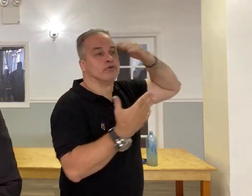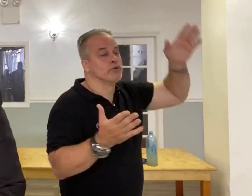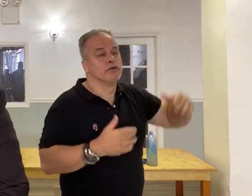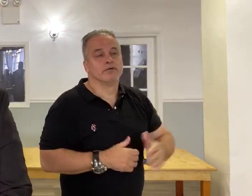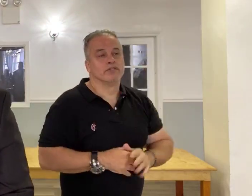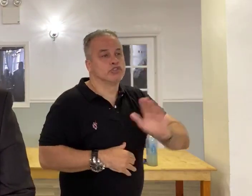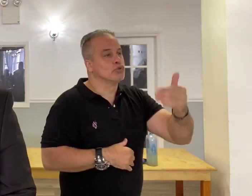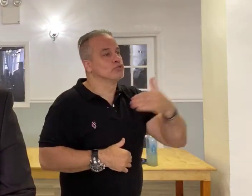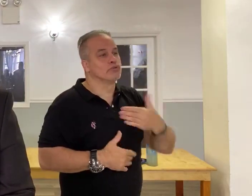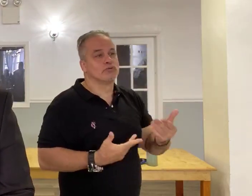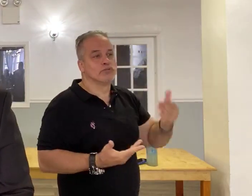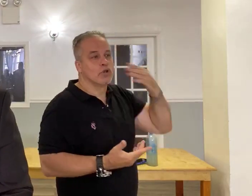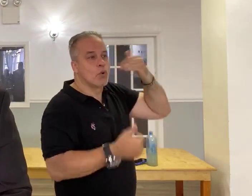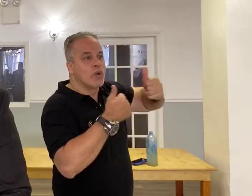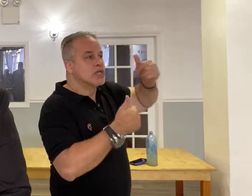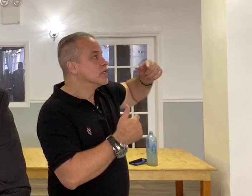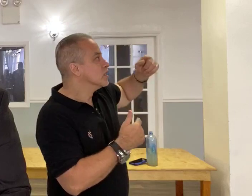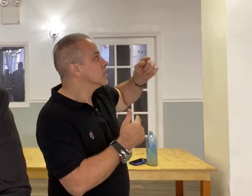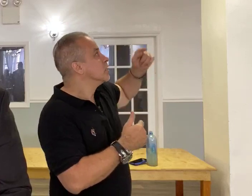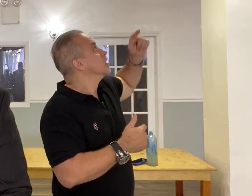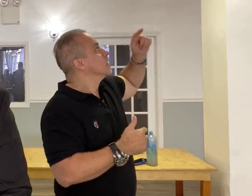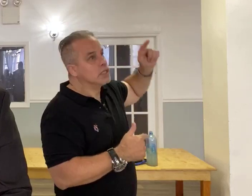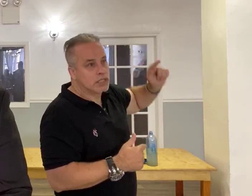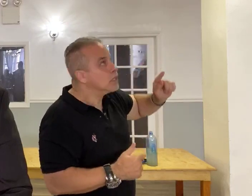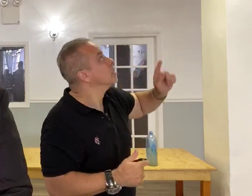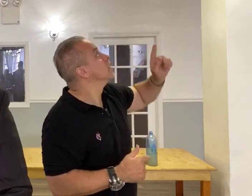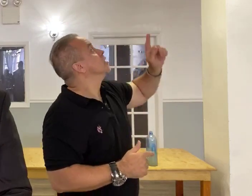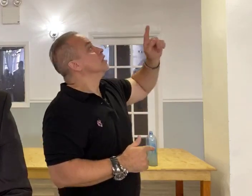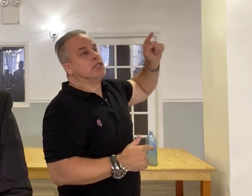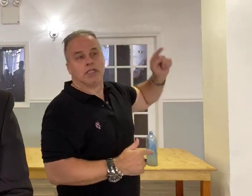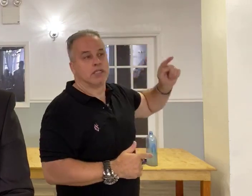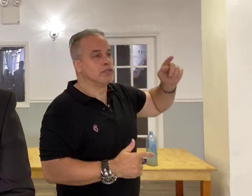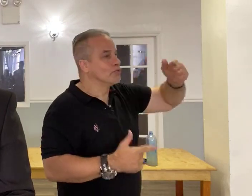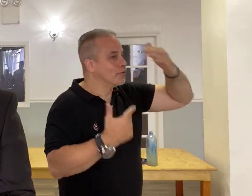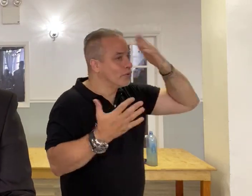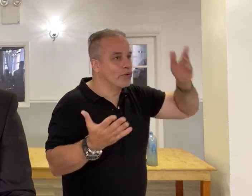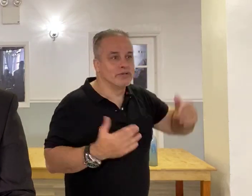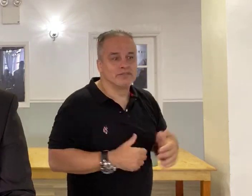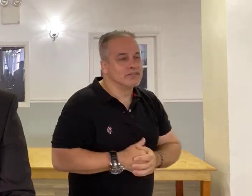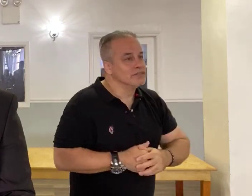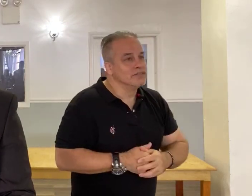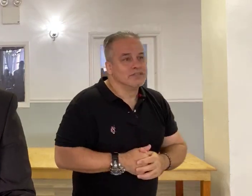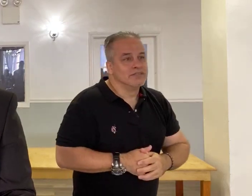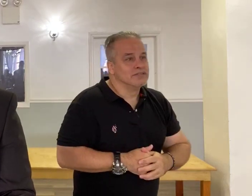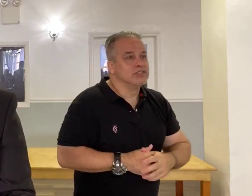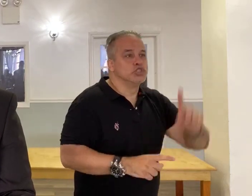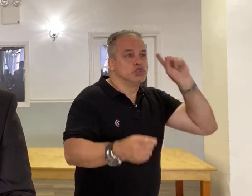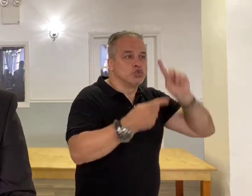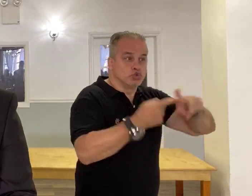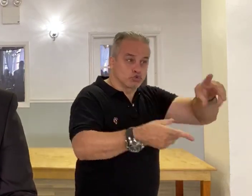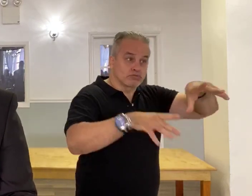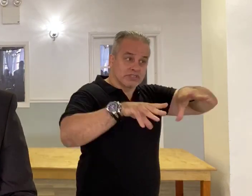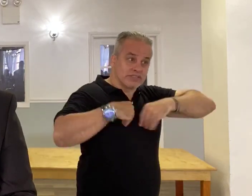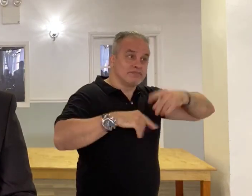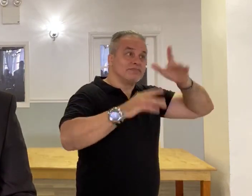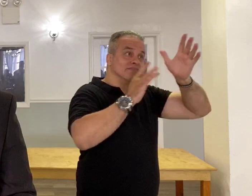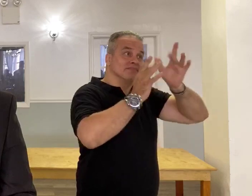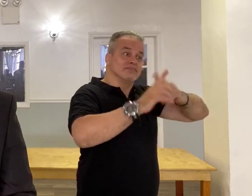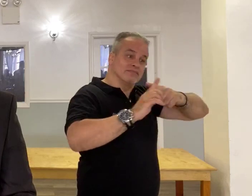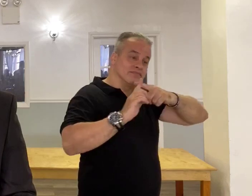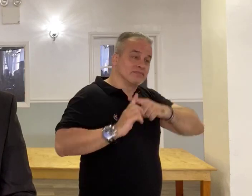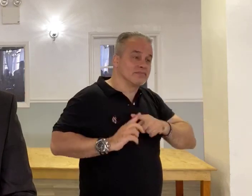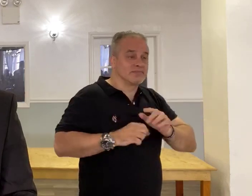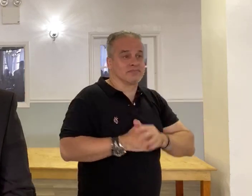So often people say, preacher, I'm not ready. I'm not ready. Listen, it's not about